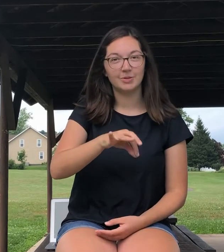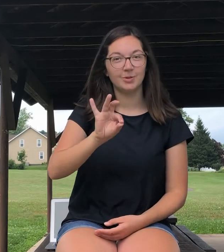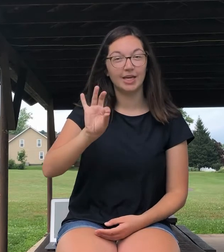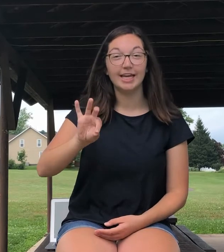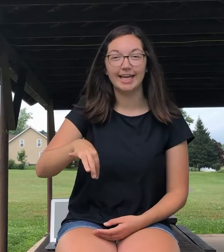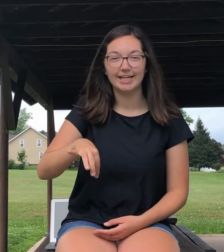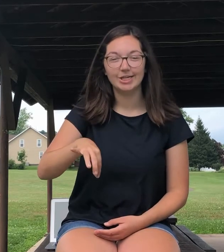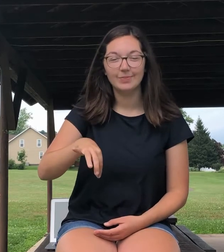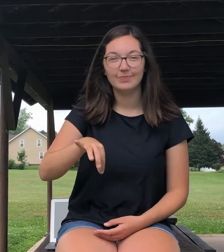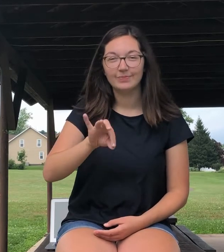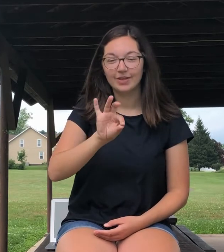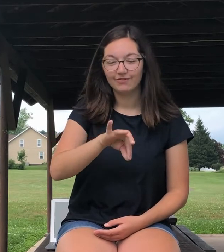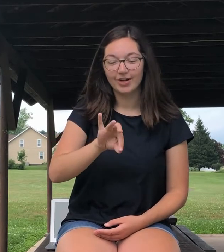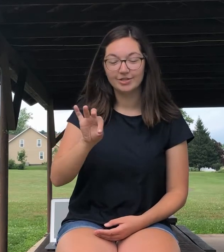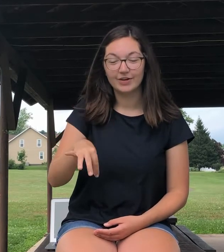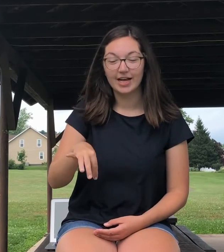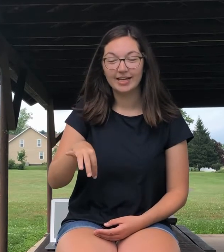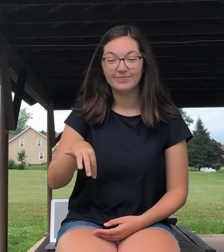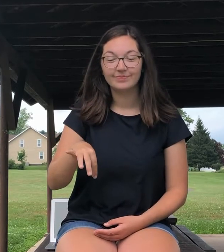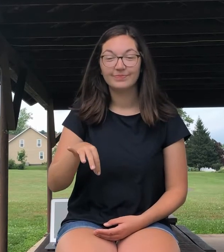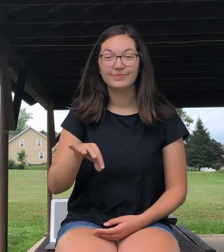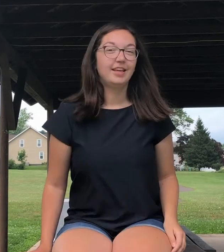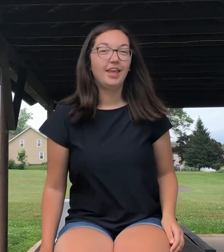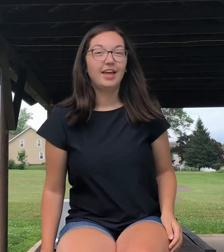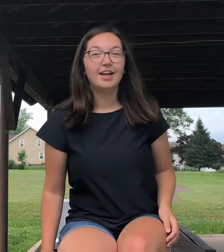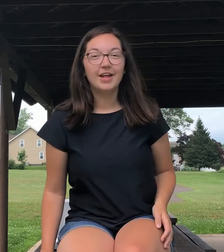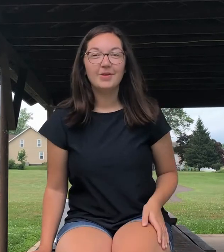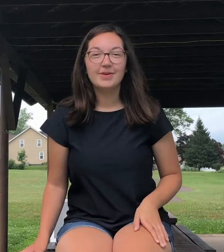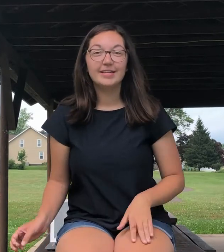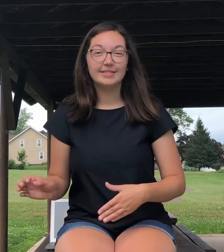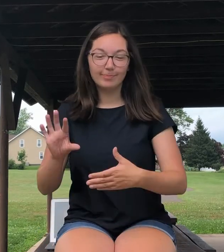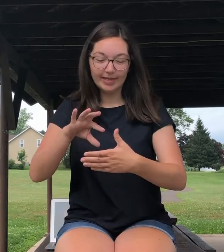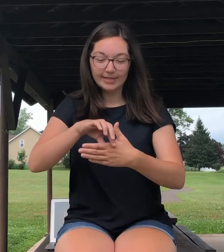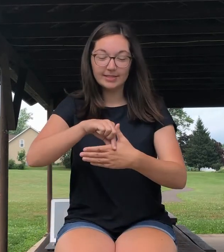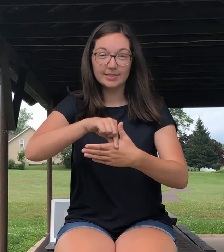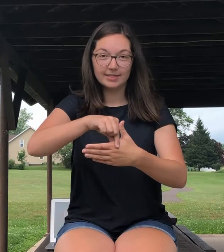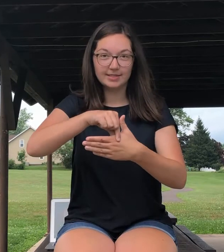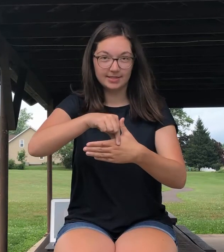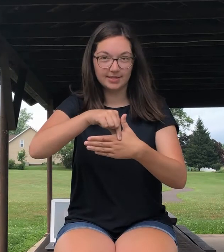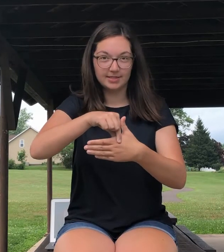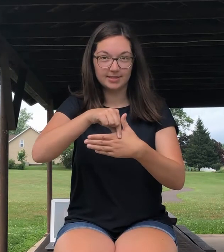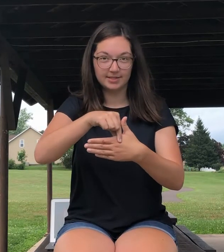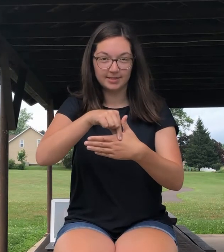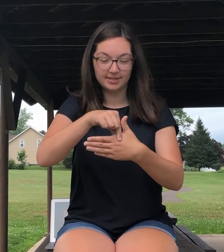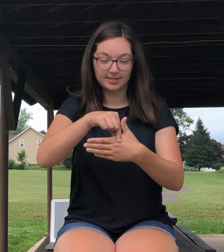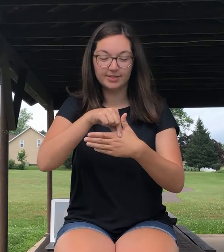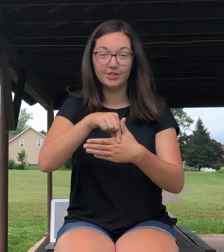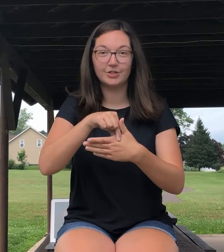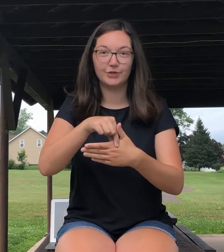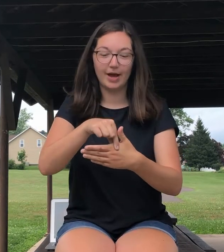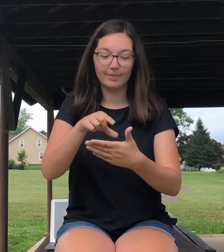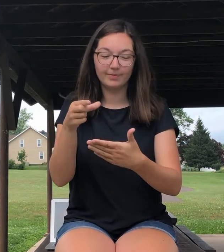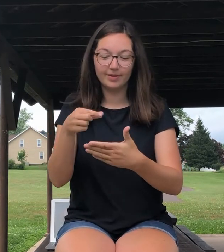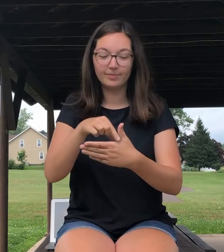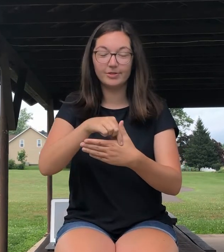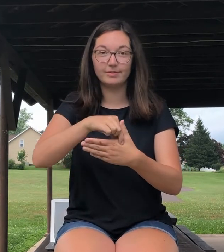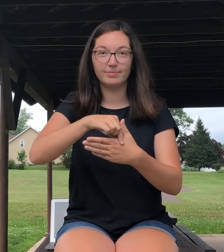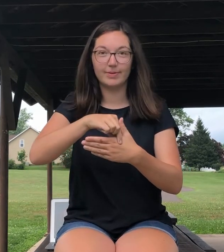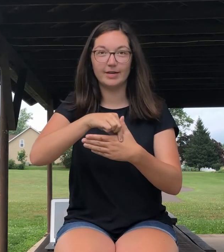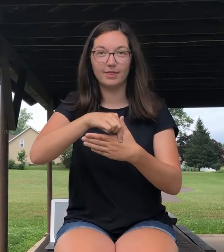dipping it in ketchup. French fry. Another one is meat. So you just grab by your